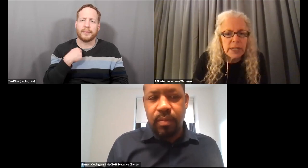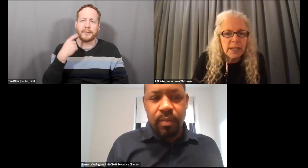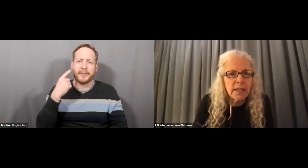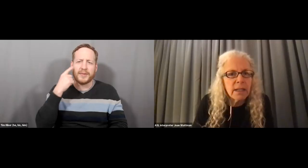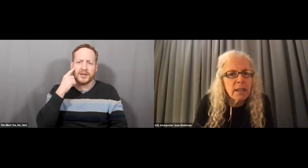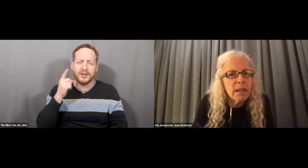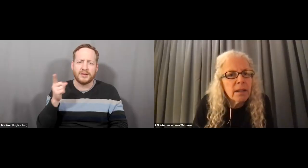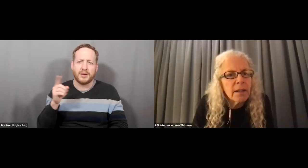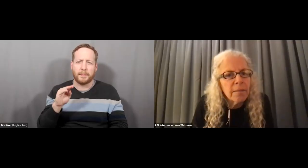Ernest.